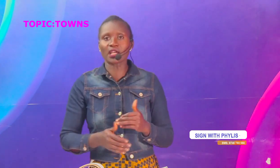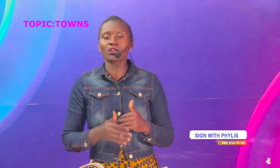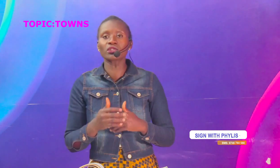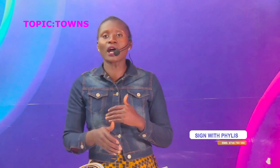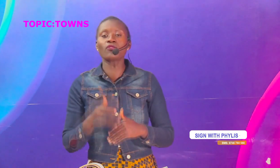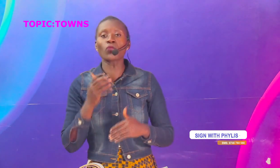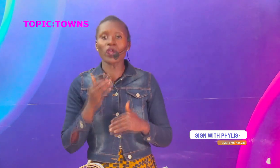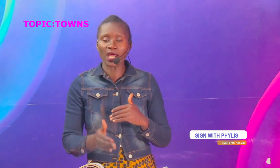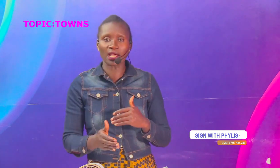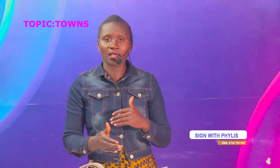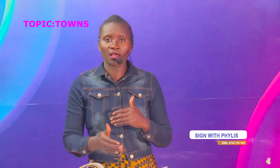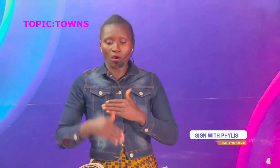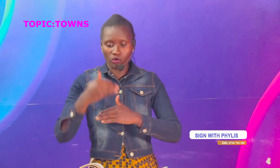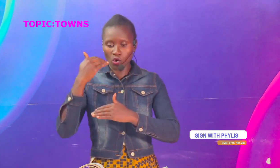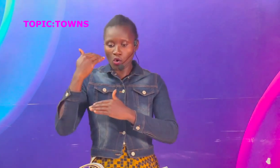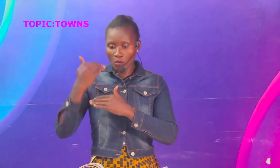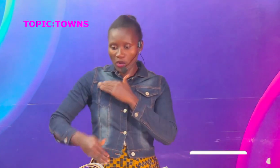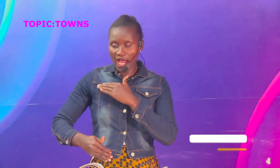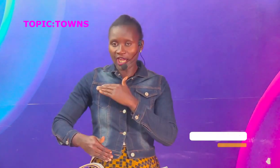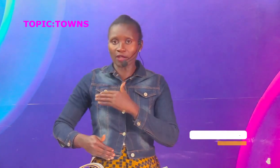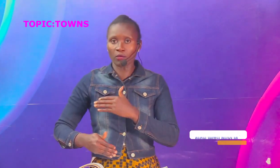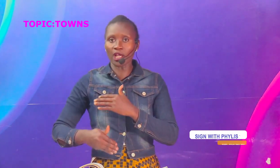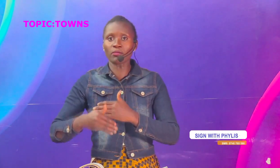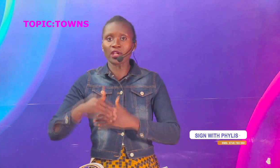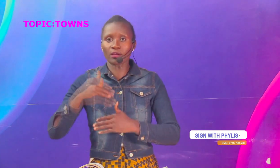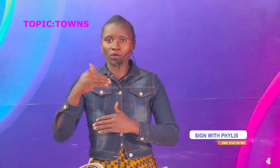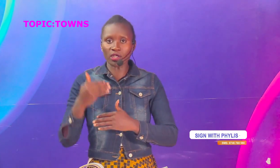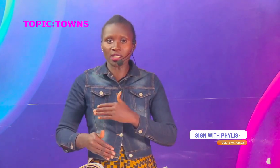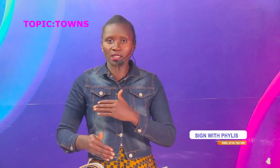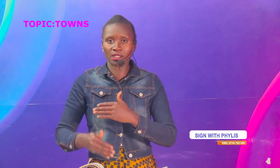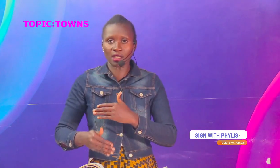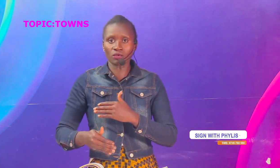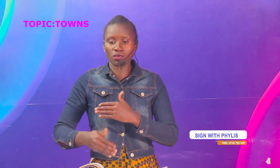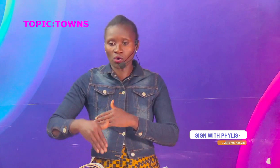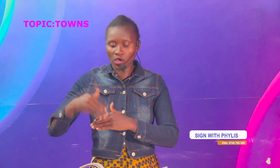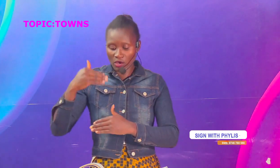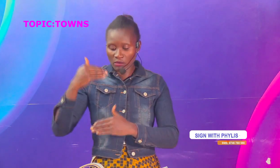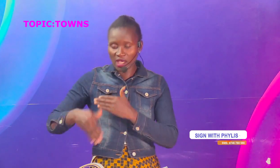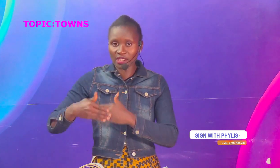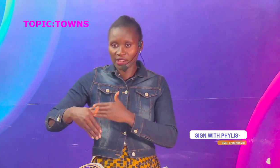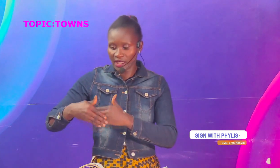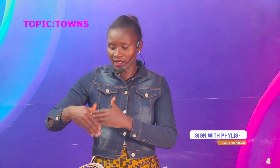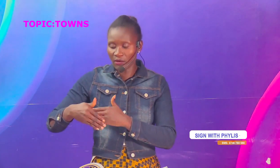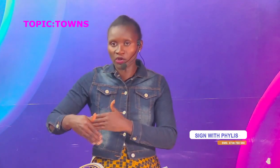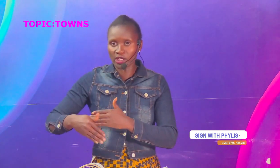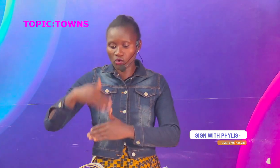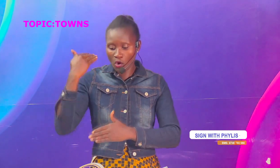have Moyale. So Moyale being a border town, so you're making it like in a border. So